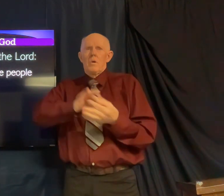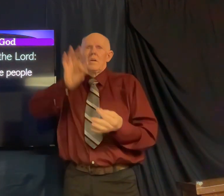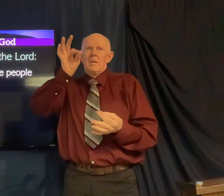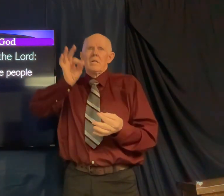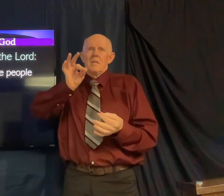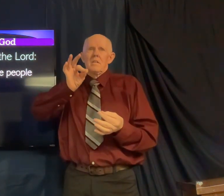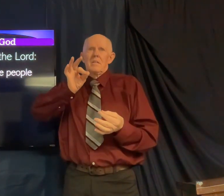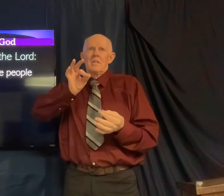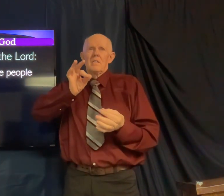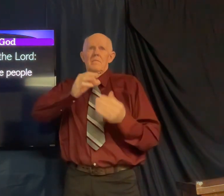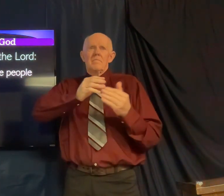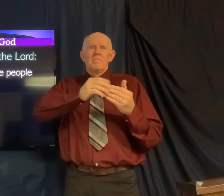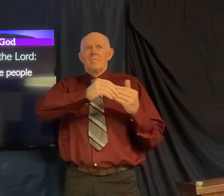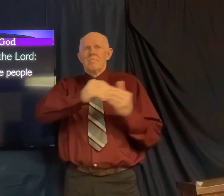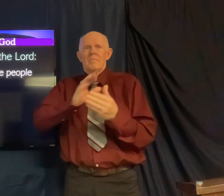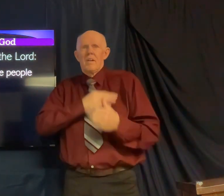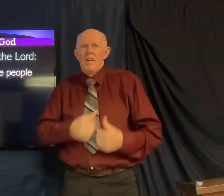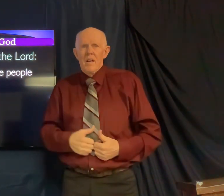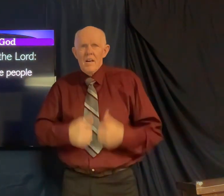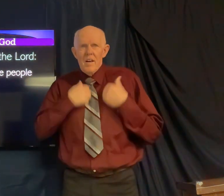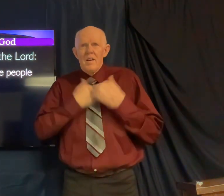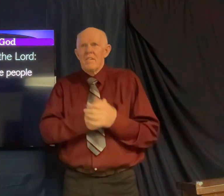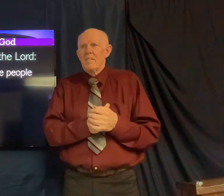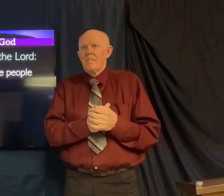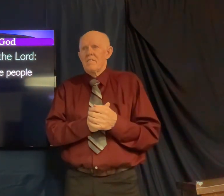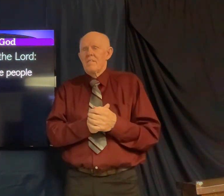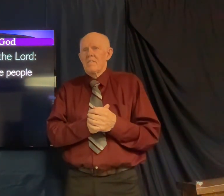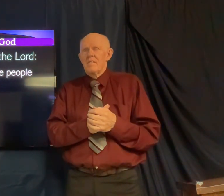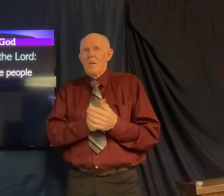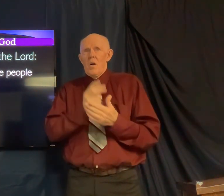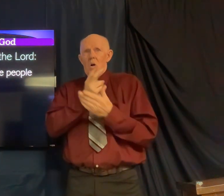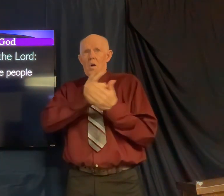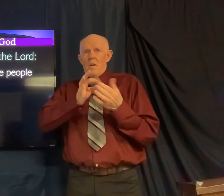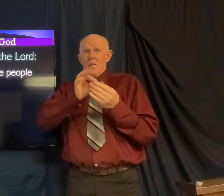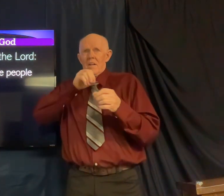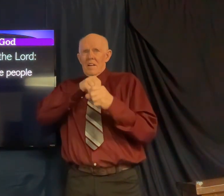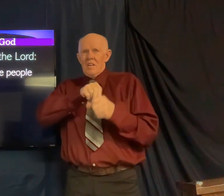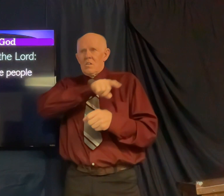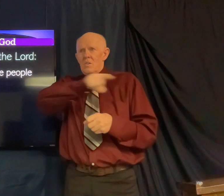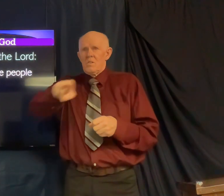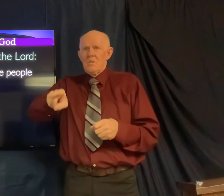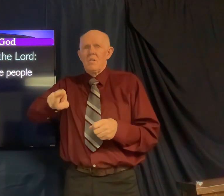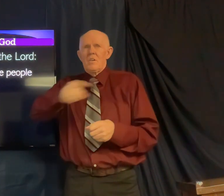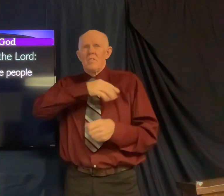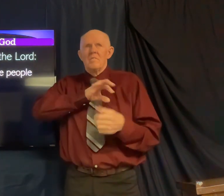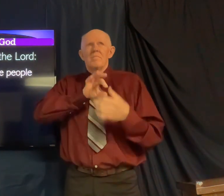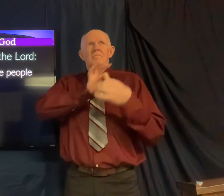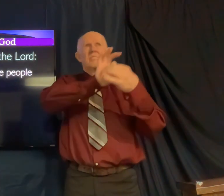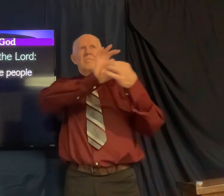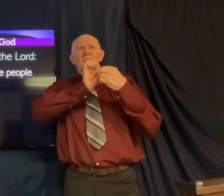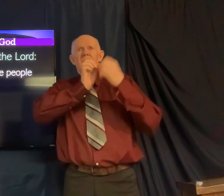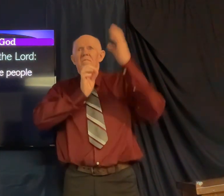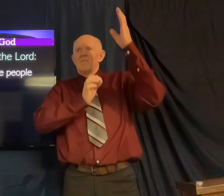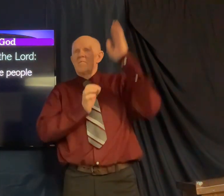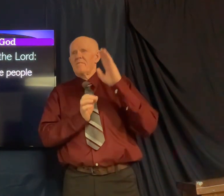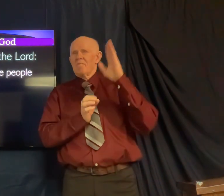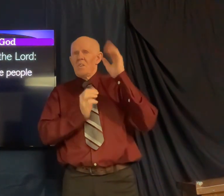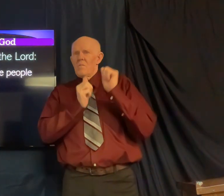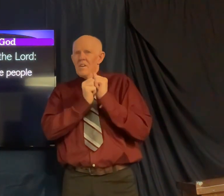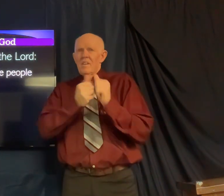through the Holy Spirit. He leads us. The Holy Spirit is in you, and you are